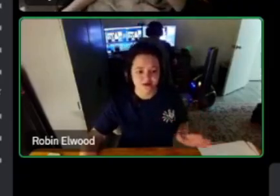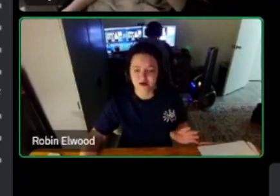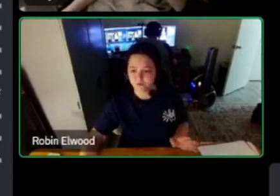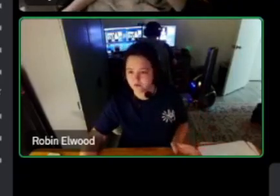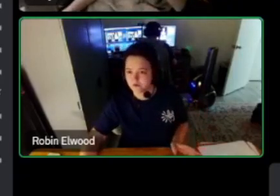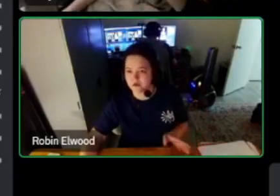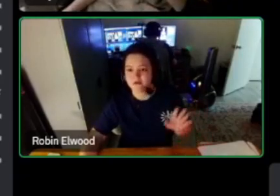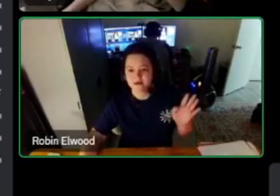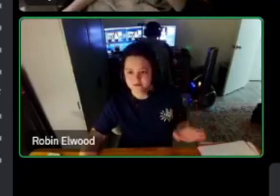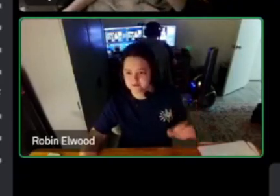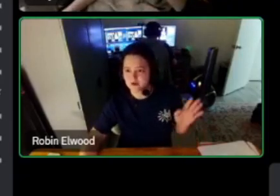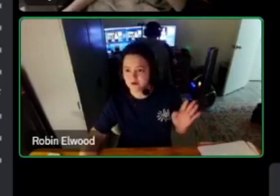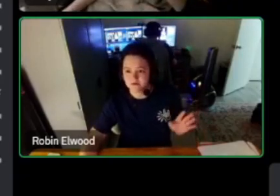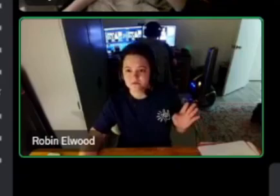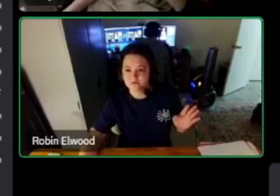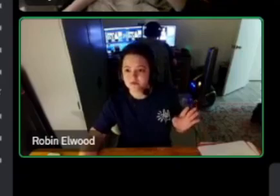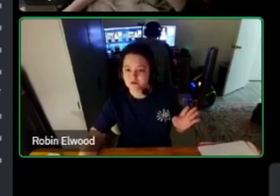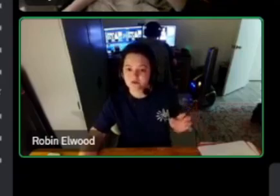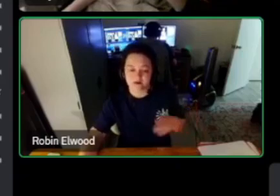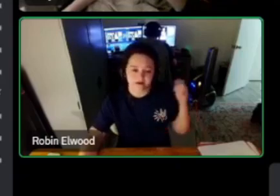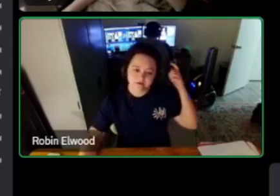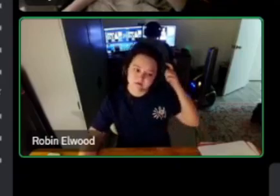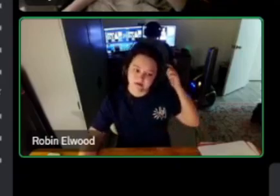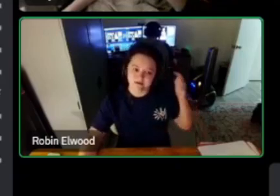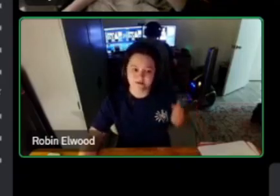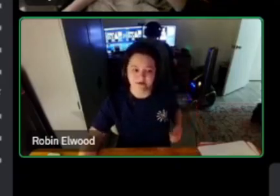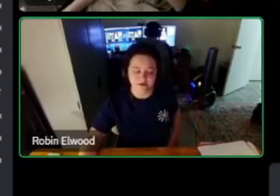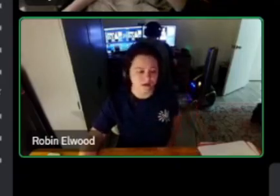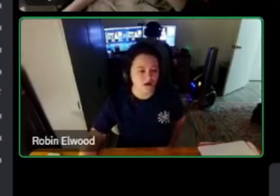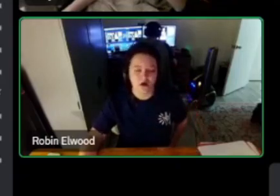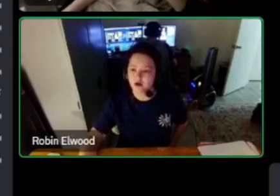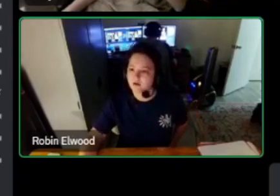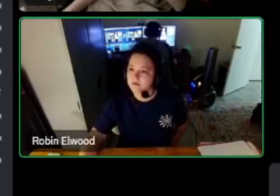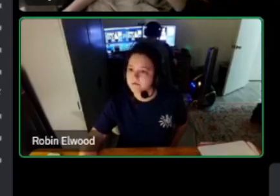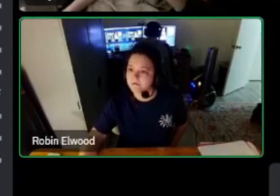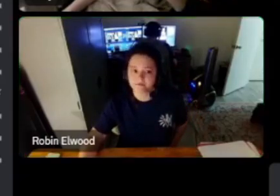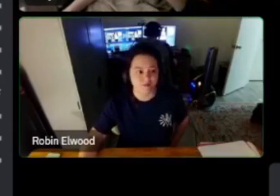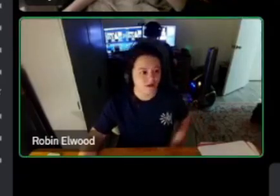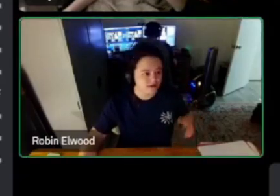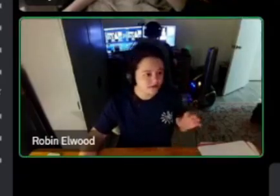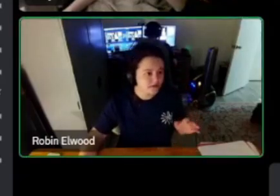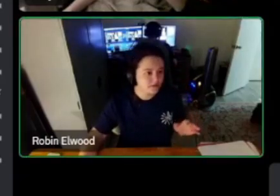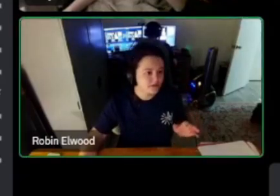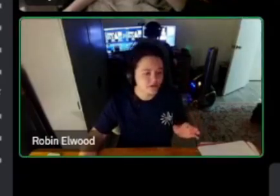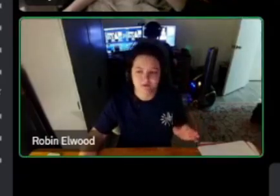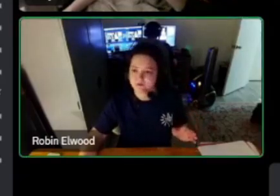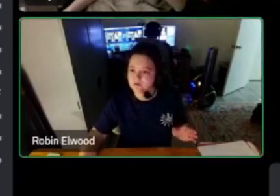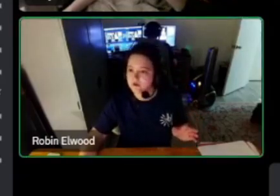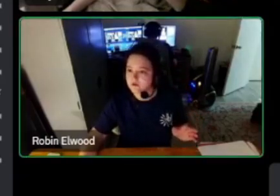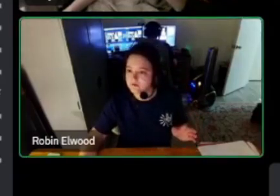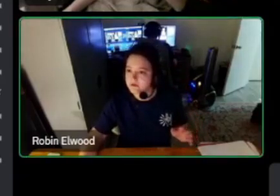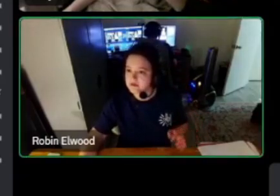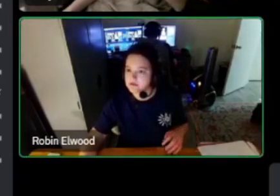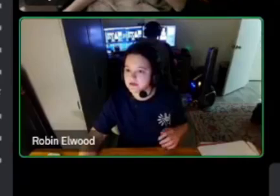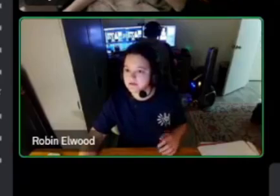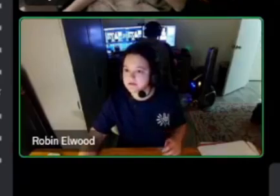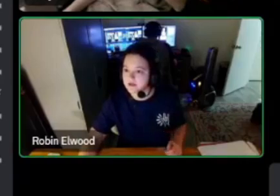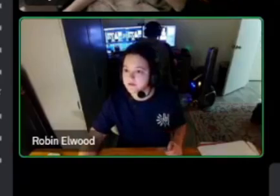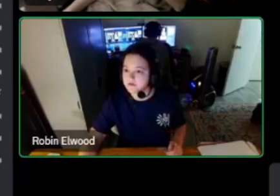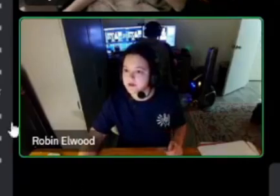hour 30 and it's gone much longer than I anticipated. But let me share this with y'all because I can't believe I haven't